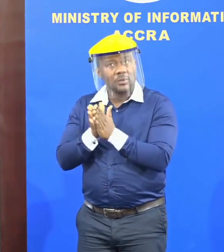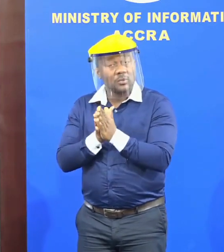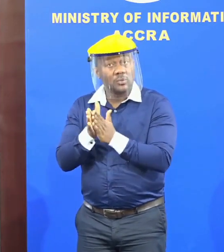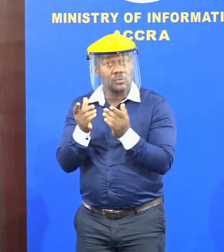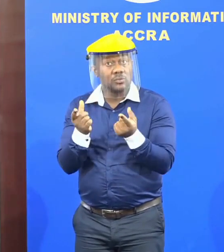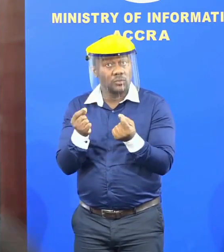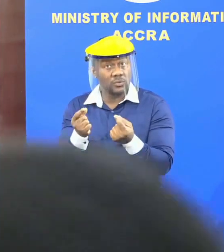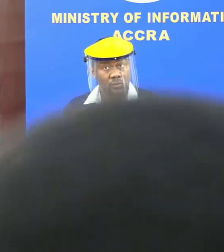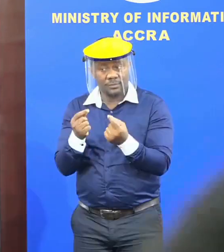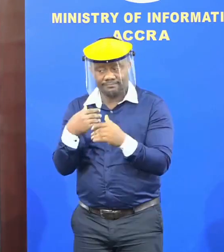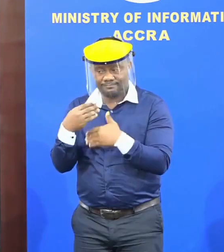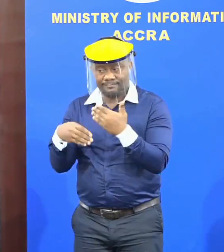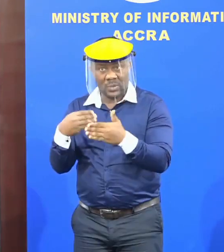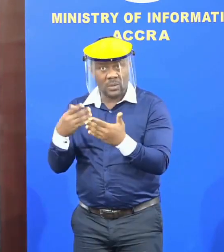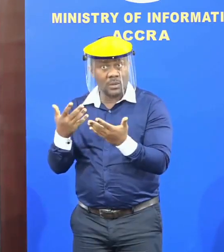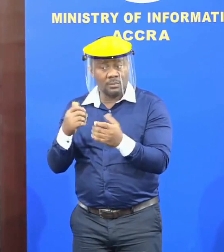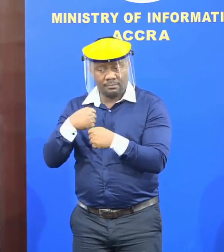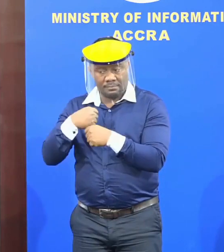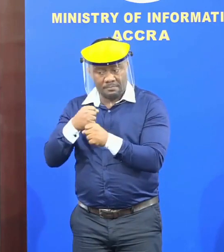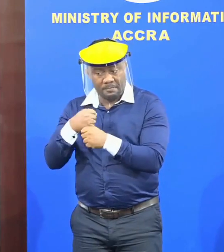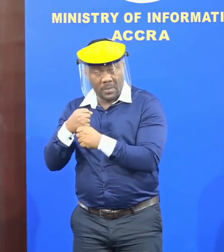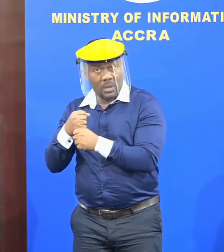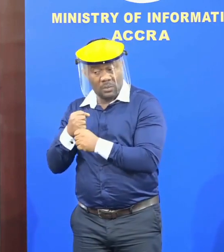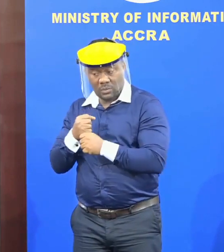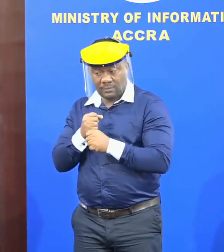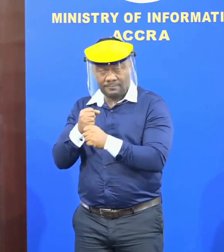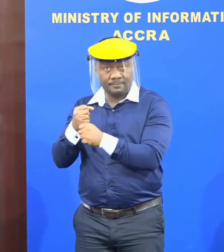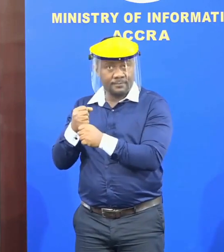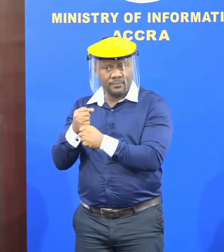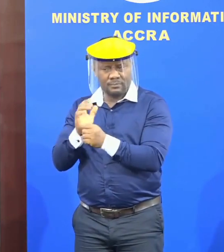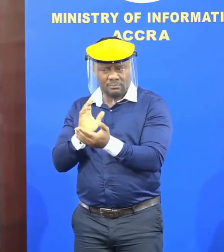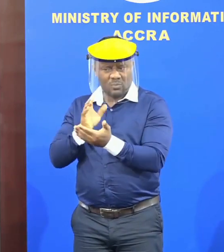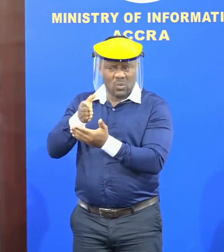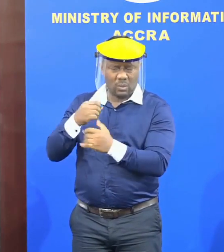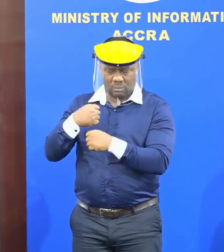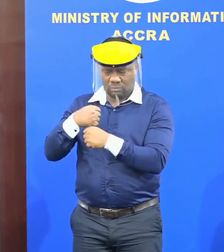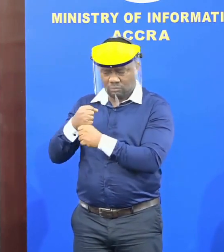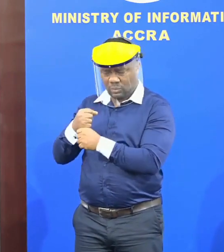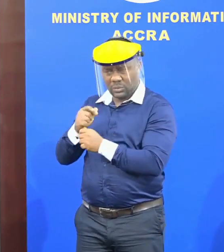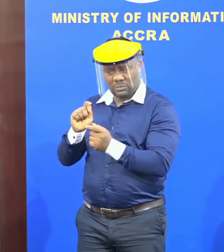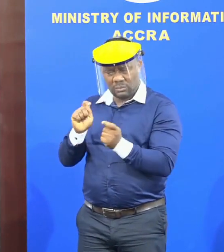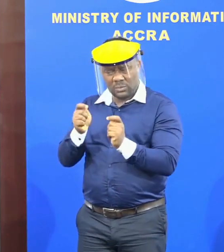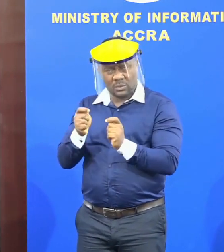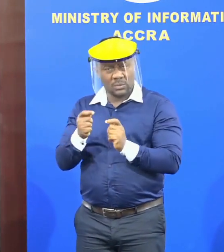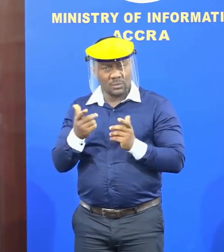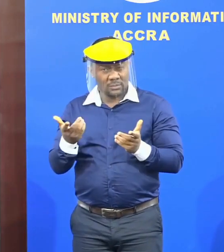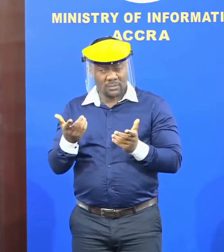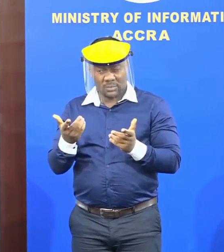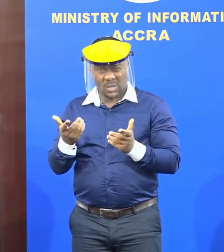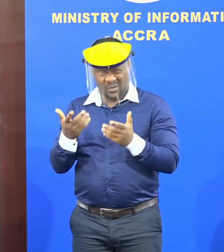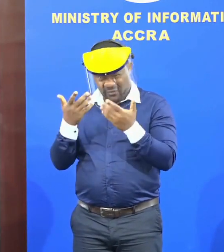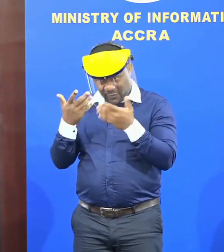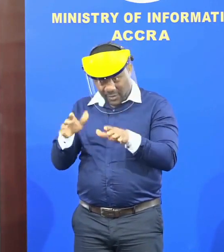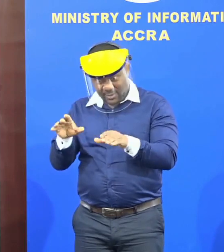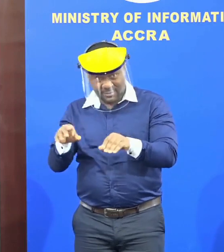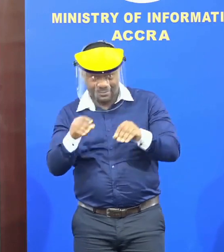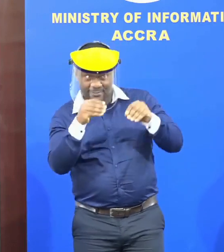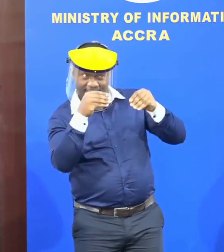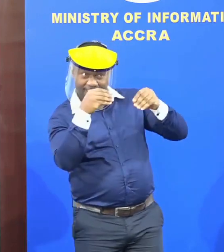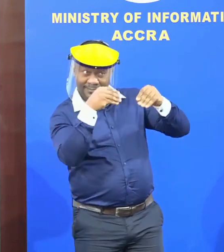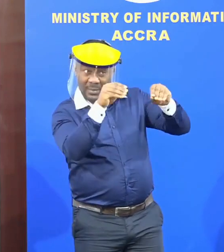in processing our raw cocoa beans, the obvious question they will ask, where is the market for the produce we are